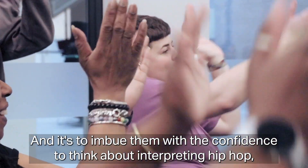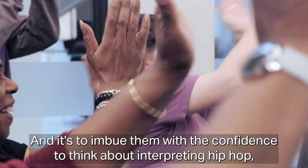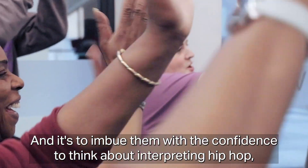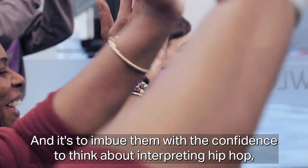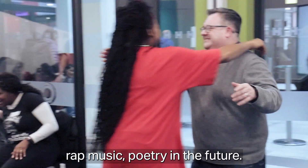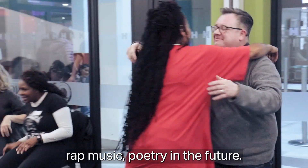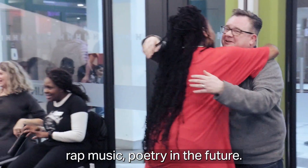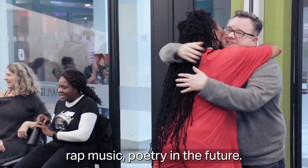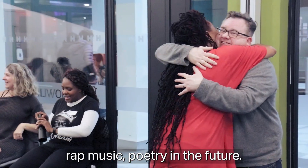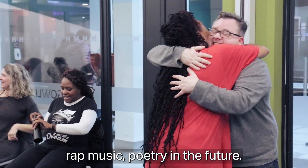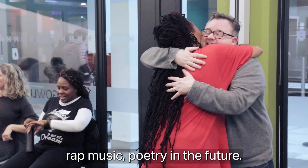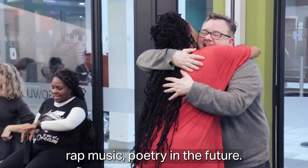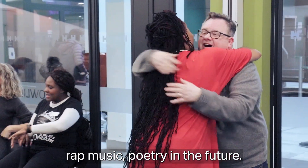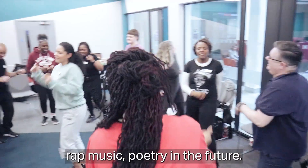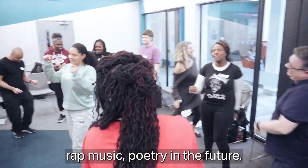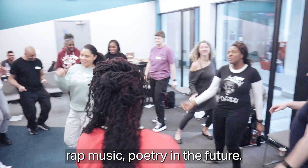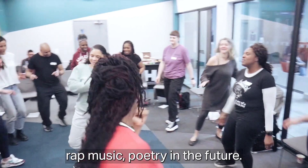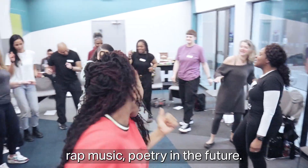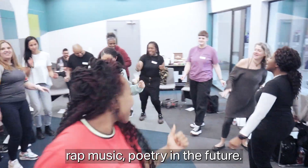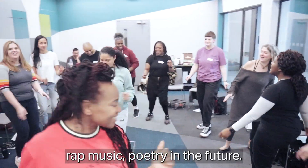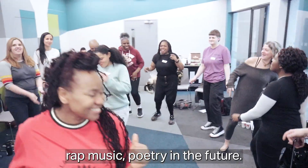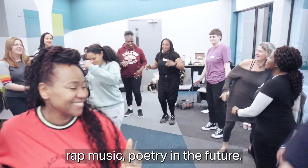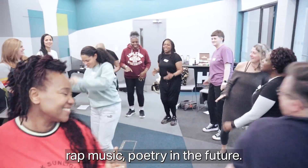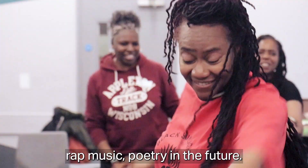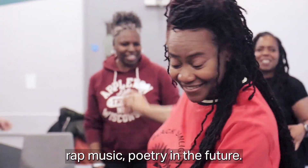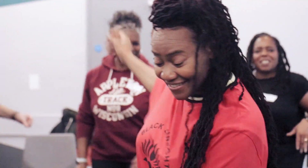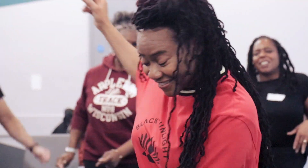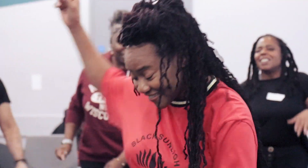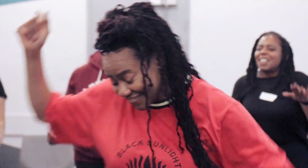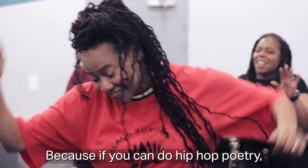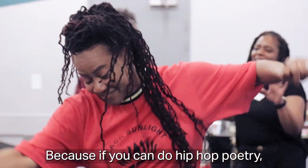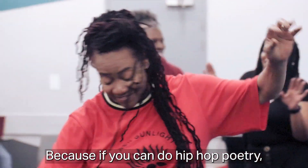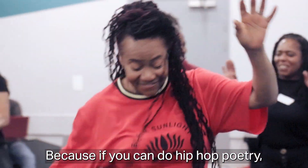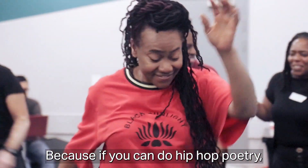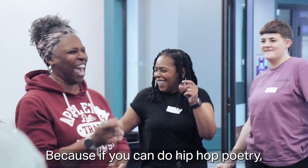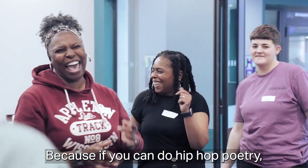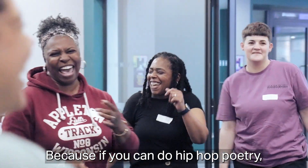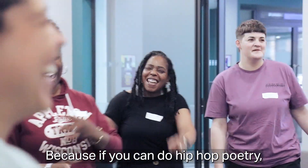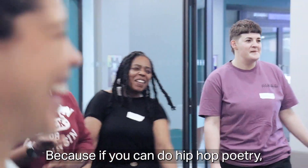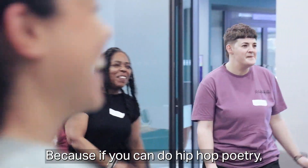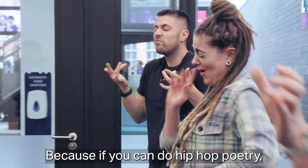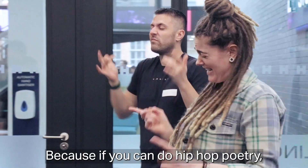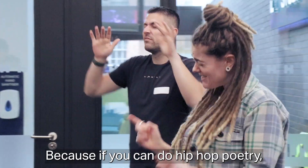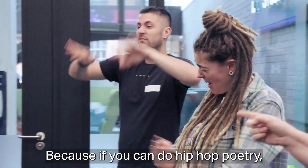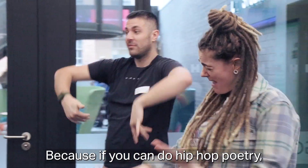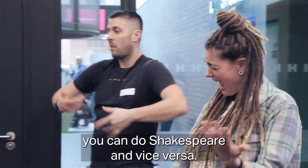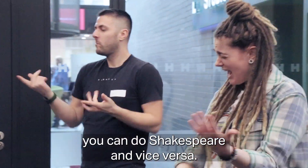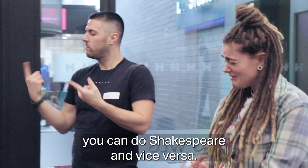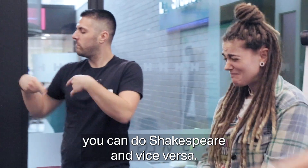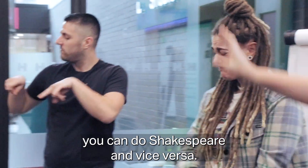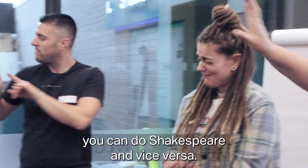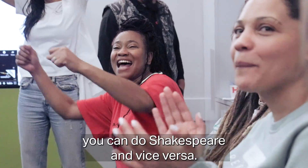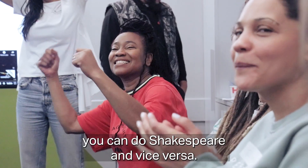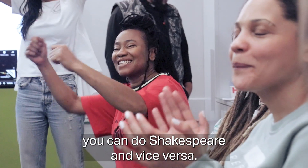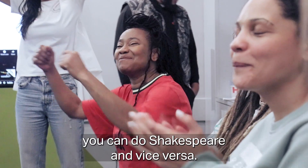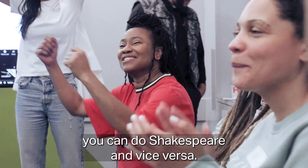interpreting hip-hop, rap music, poetry in the future. Because if you can do hip-hop poetry, you can